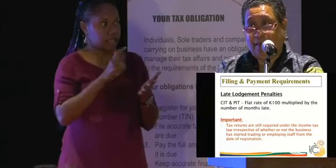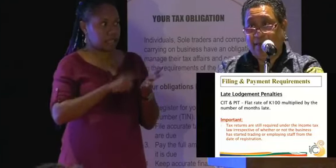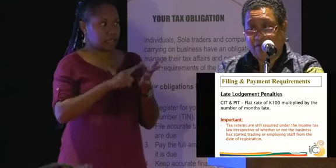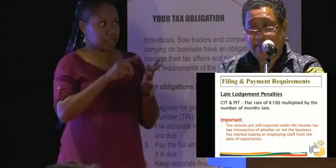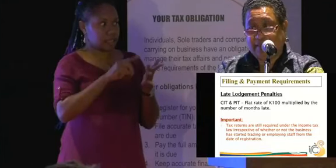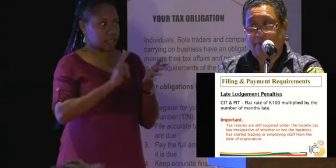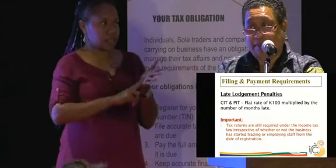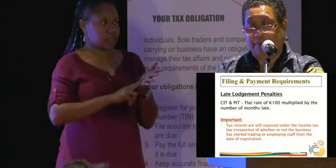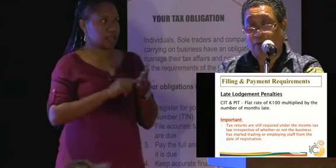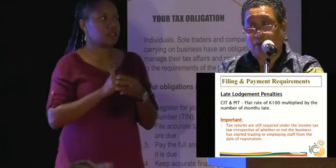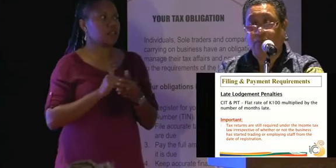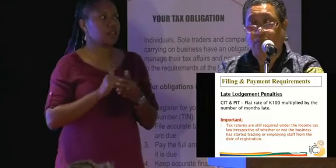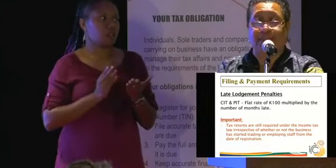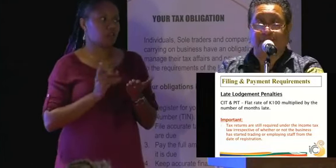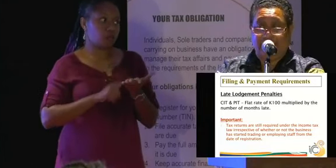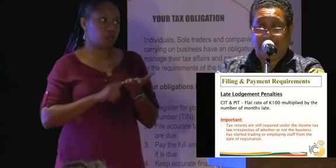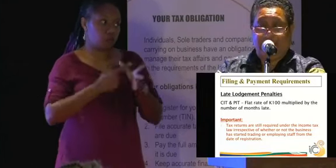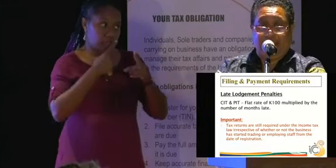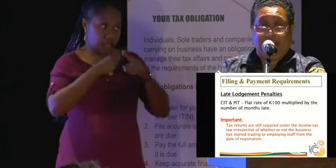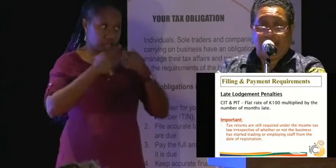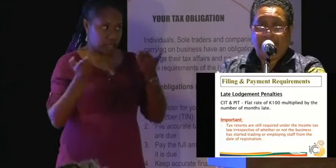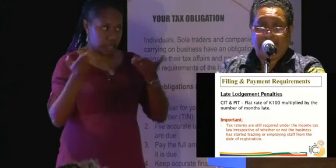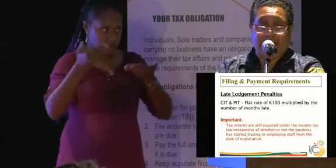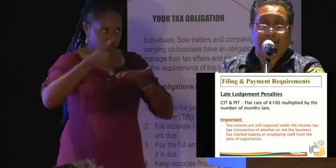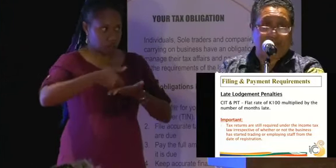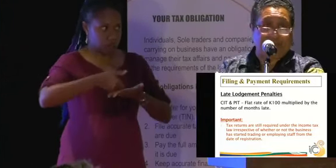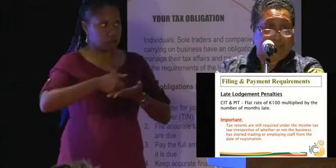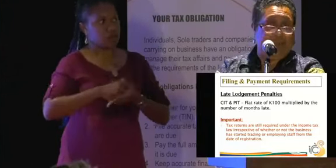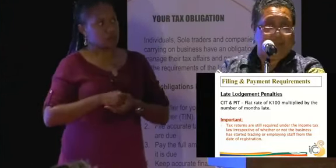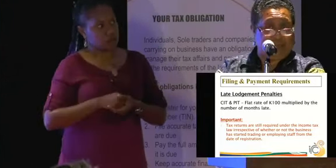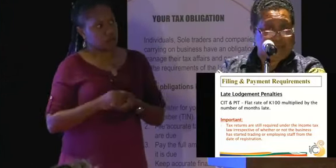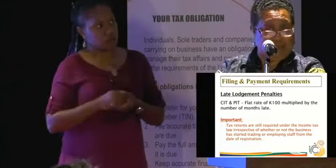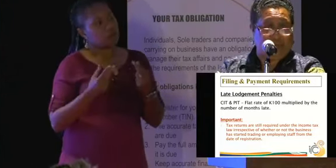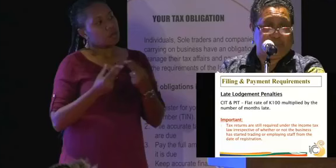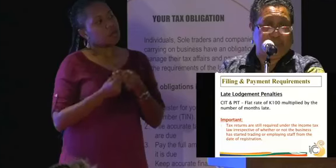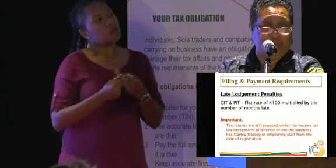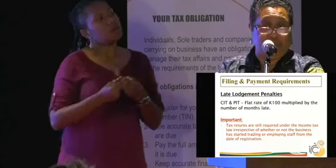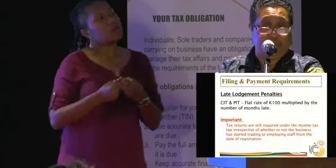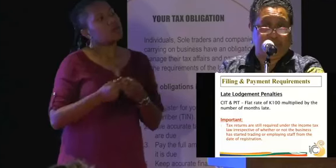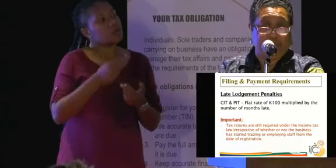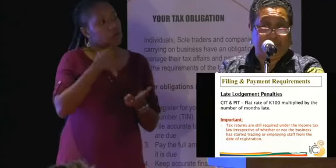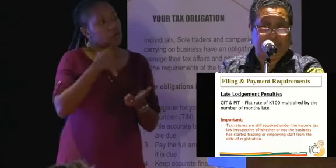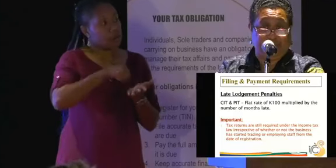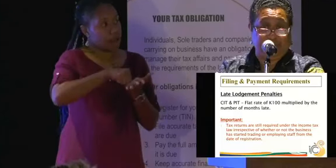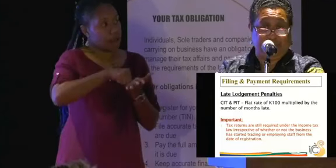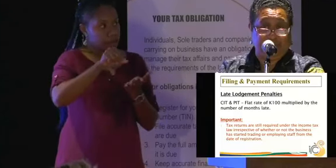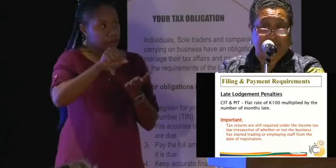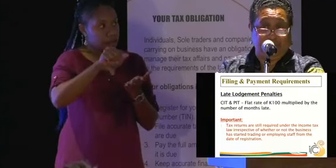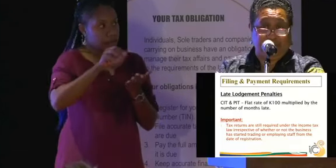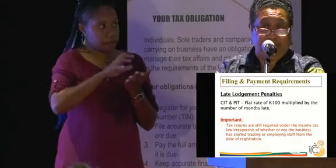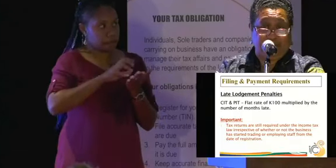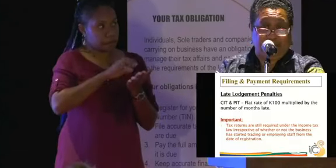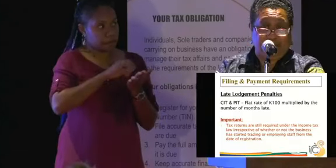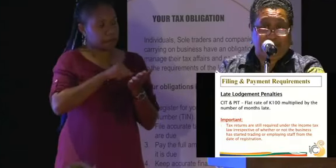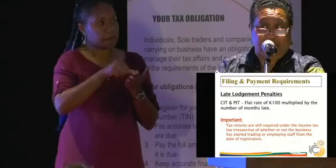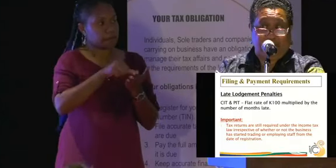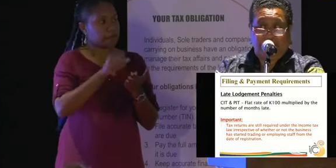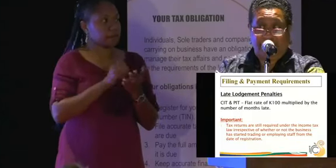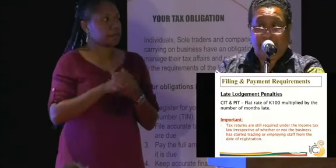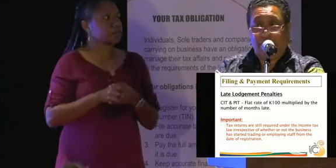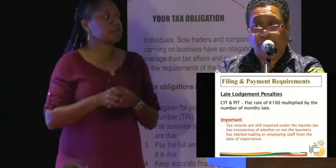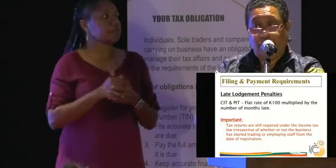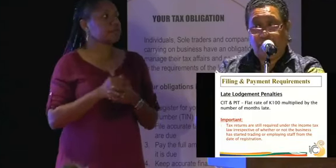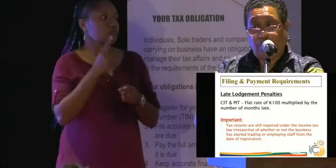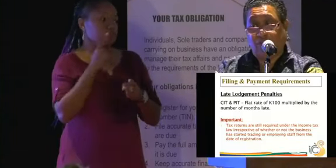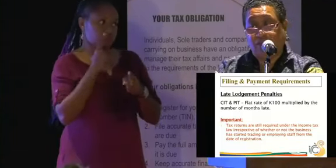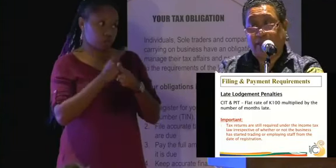Okay, a nil return must be lodged with a cover letter saying that you have not started operating yet,